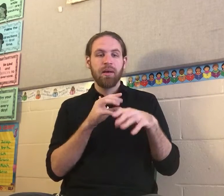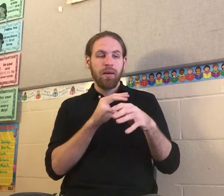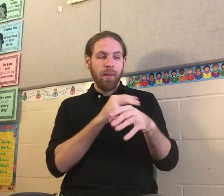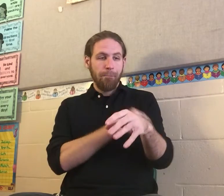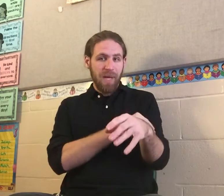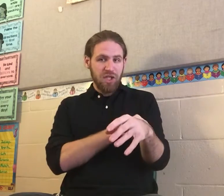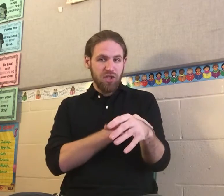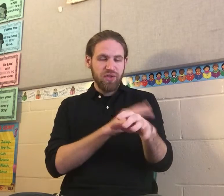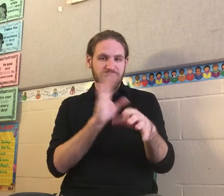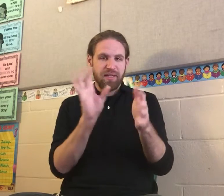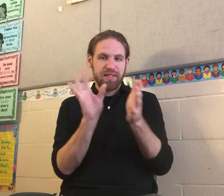attach.